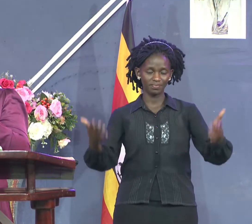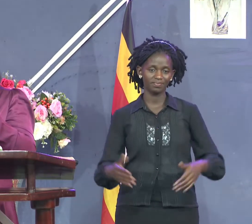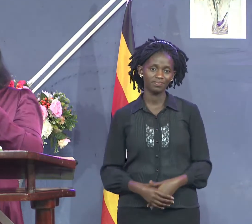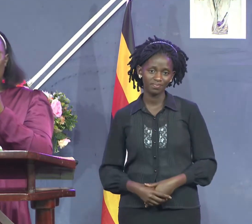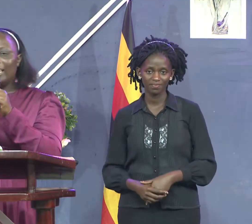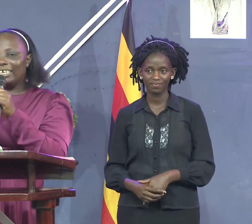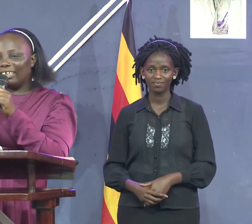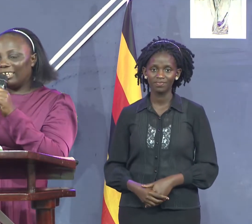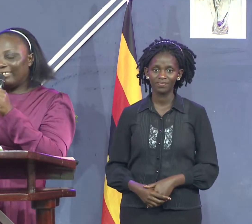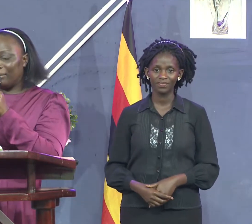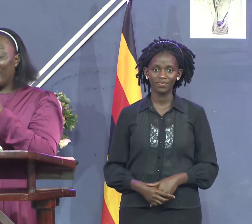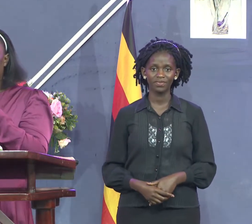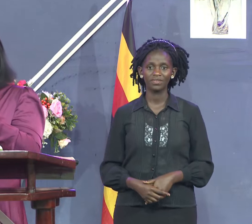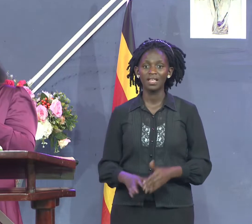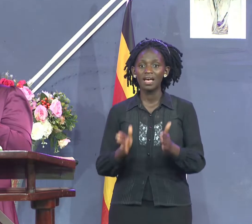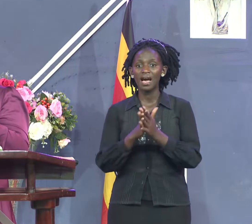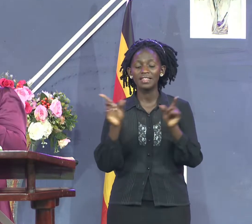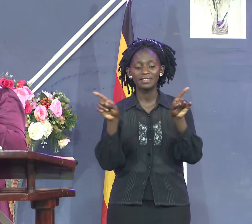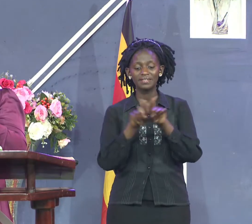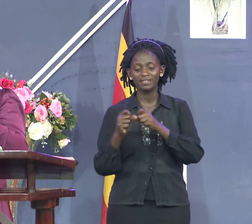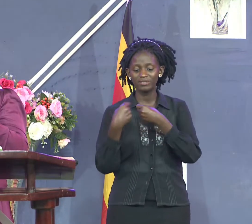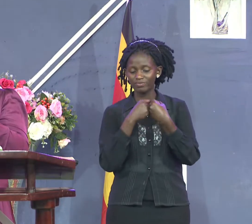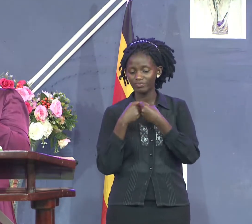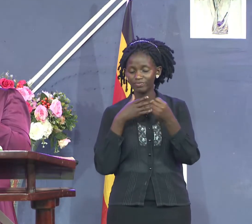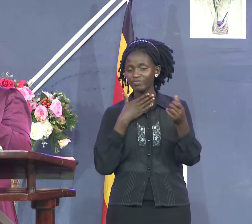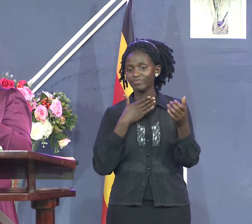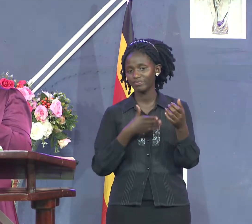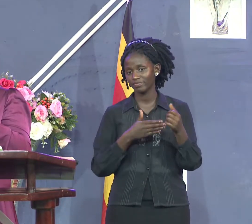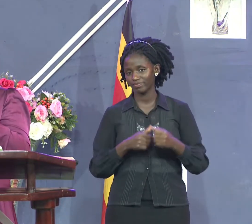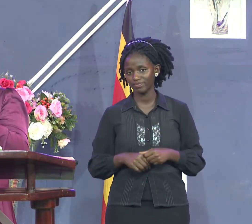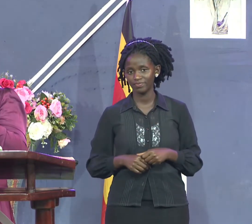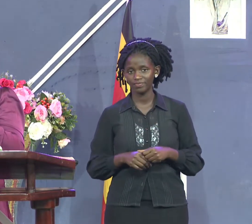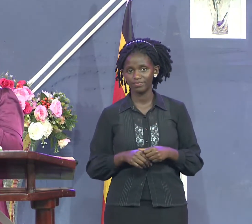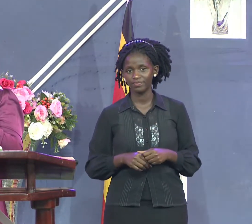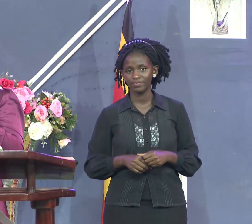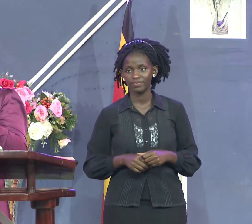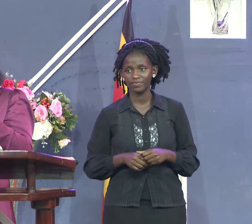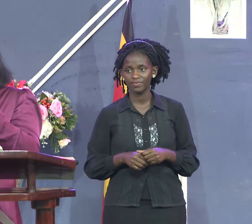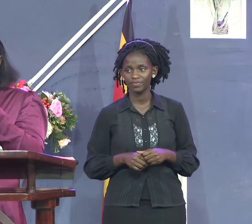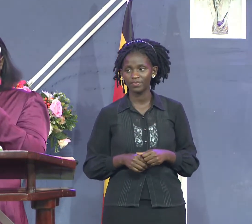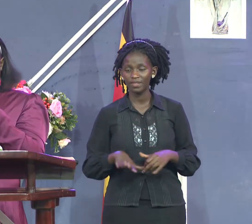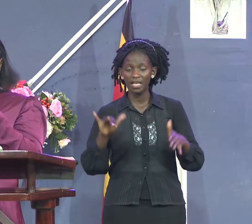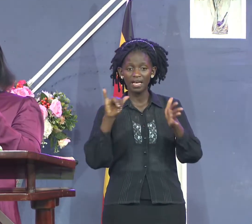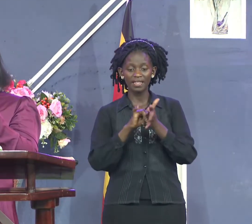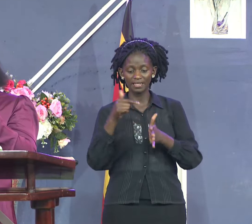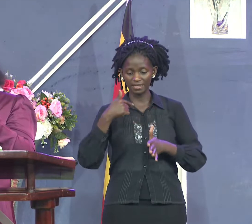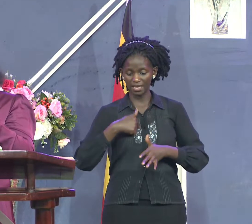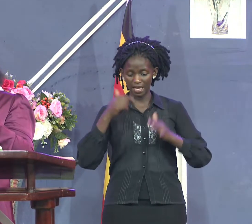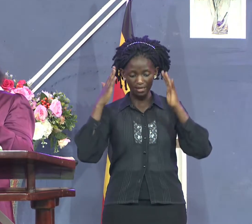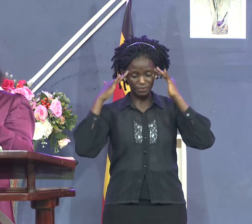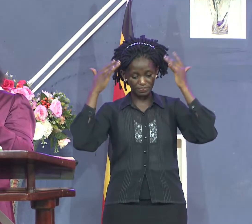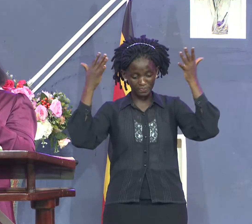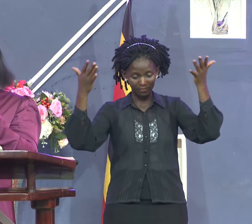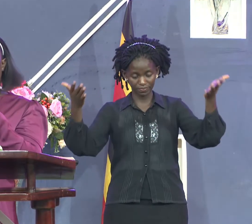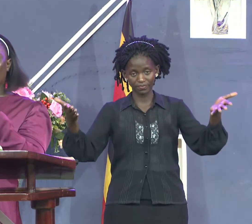don't know them. And ekizibu ekiriwo. Now the challenge that is found there. Nti nze sibimanyi. I